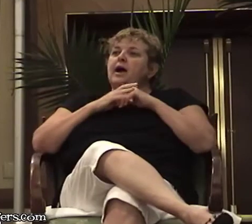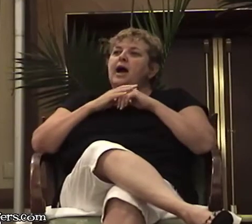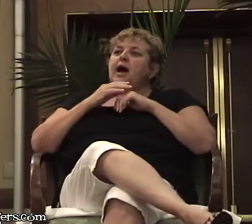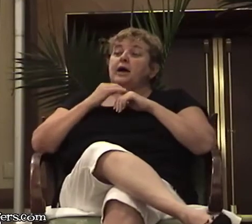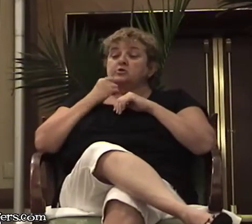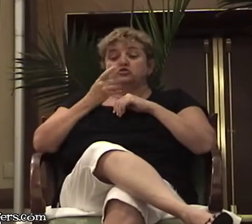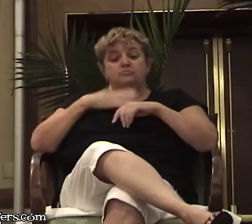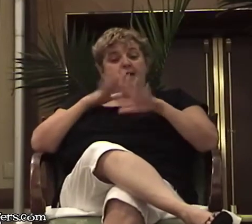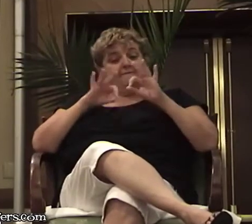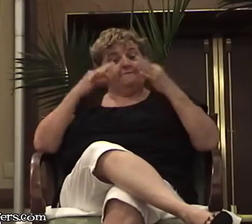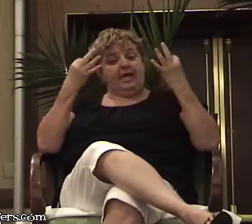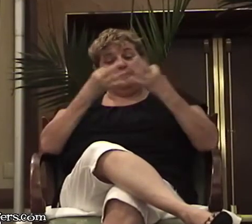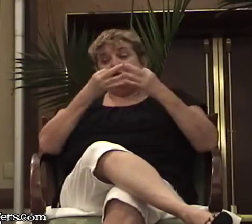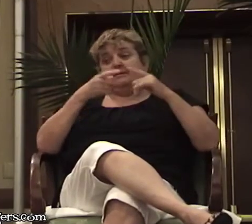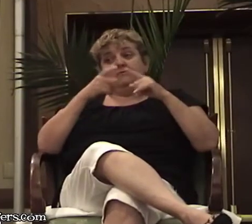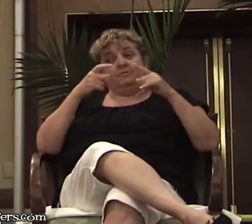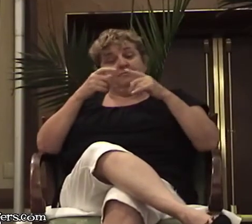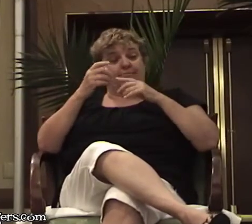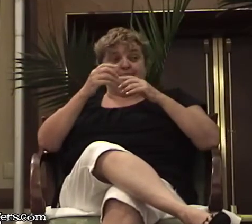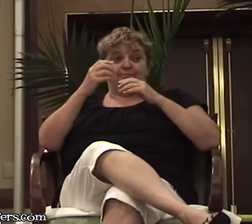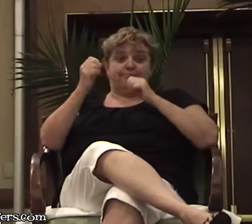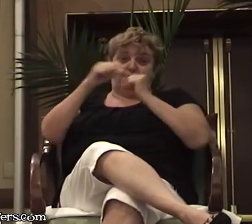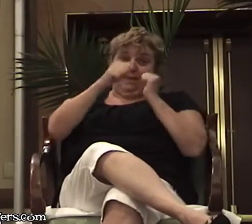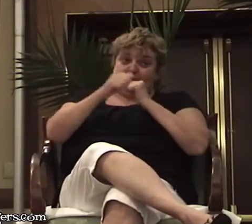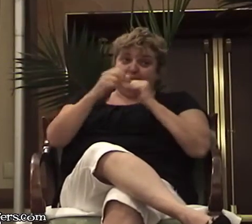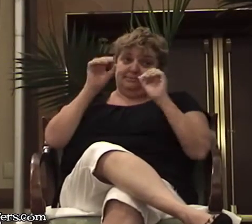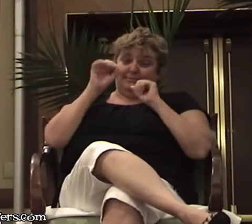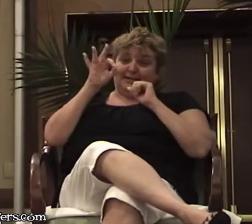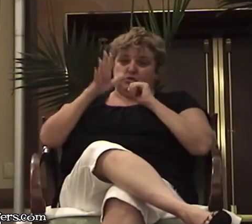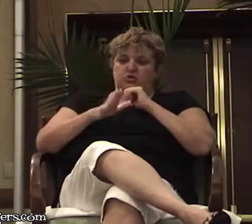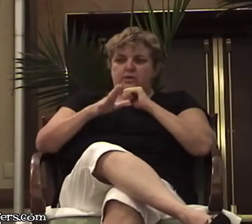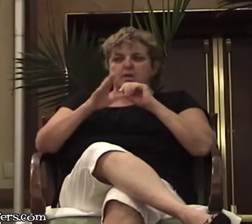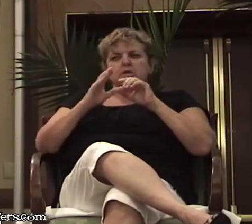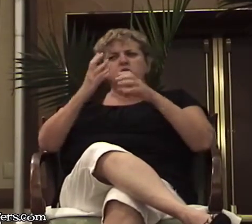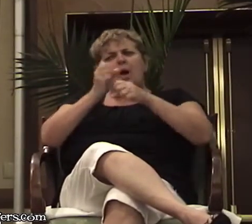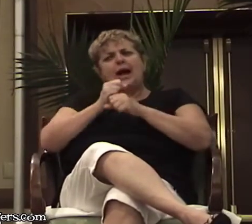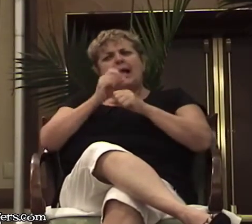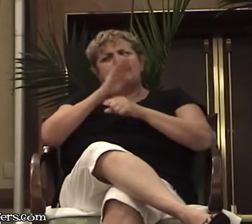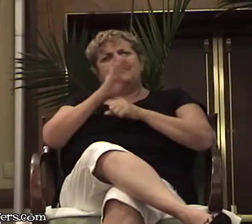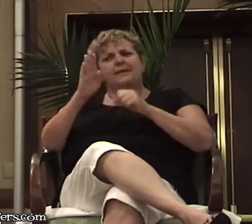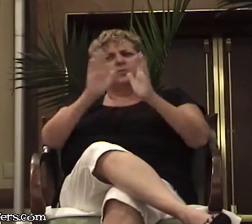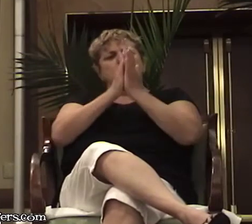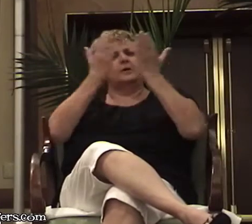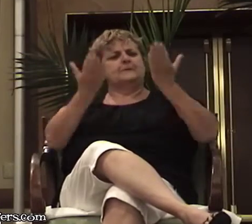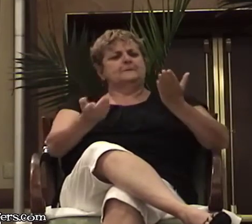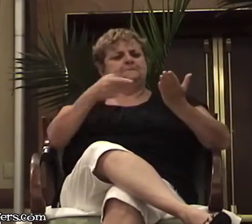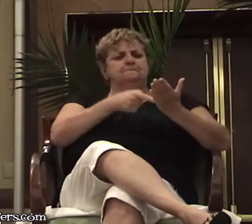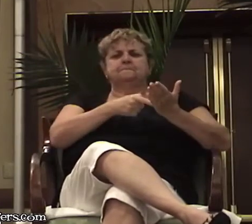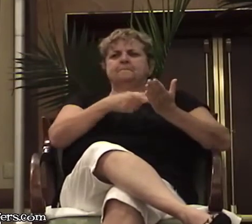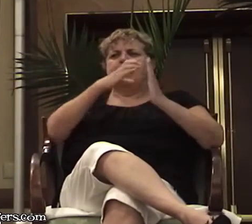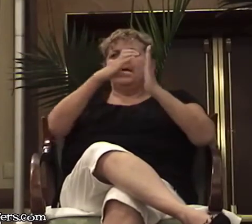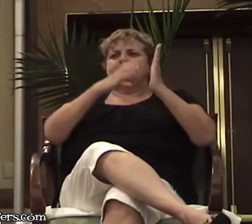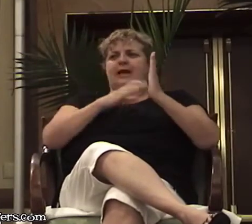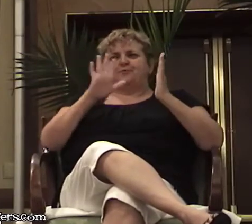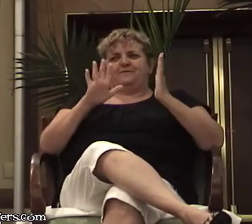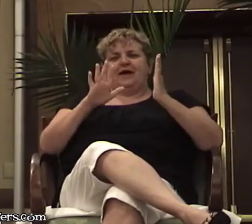I took that big book and I opened it up. Chapter 5. I stood up in the aisle of that bus.